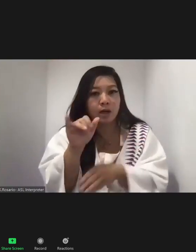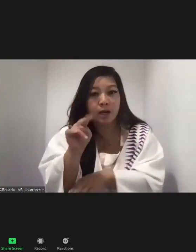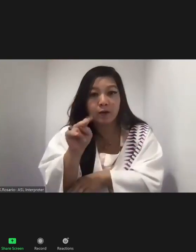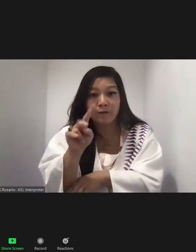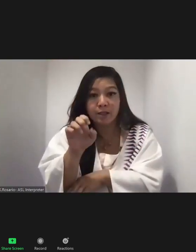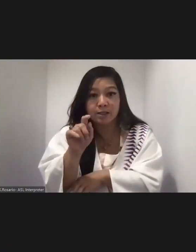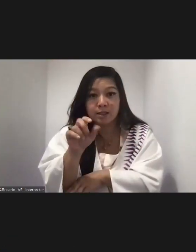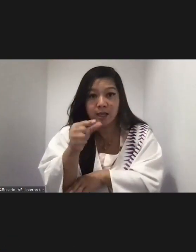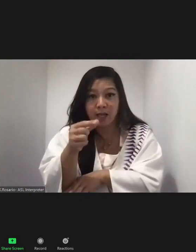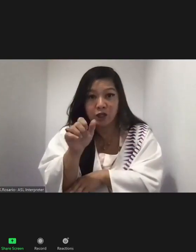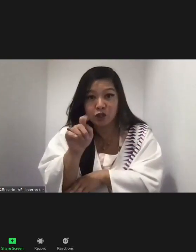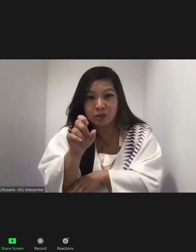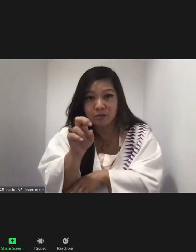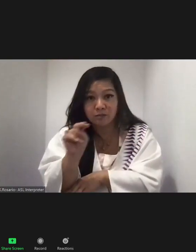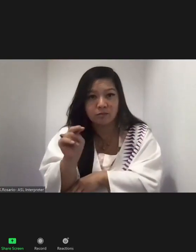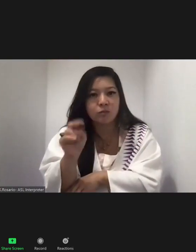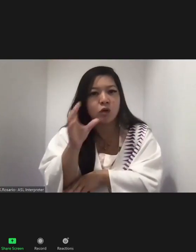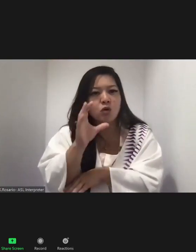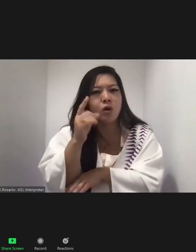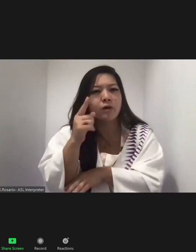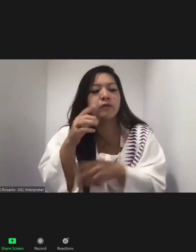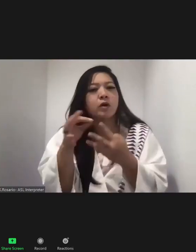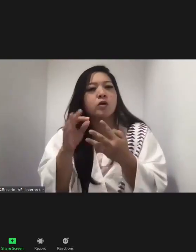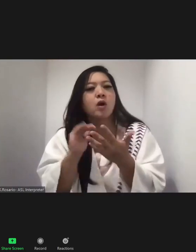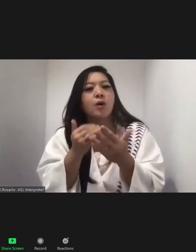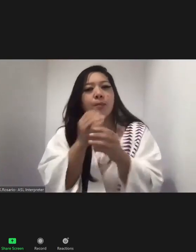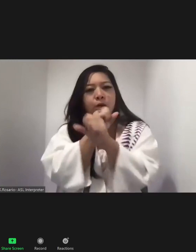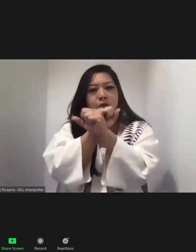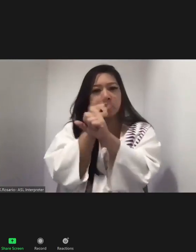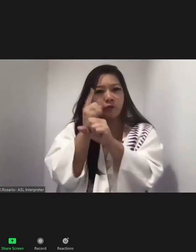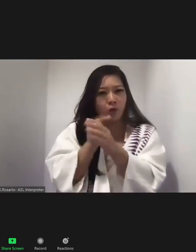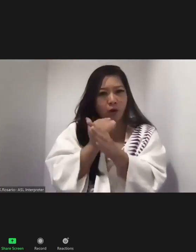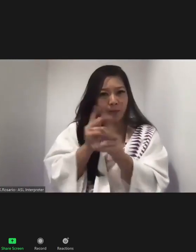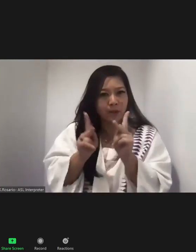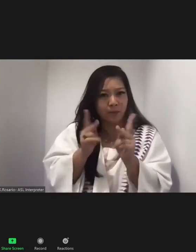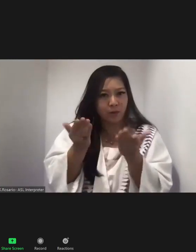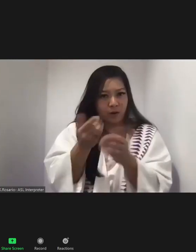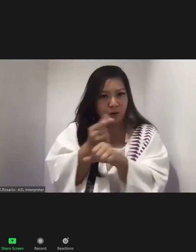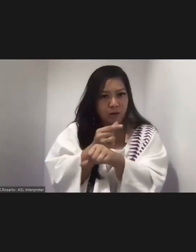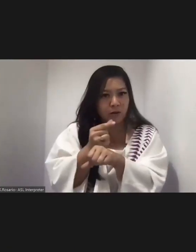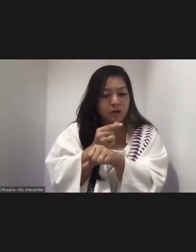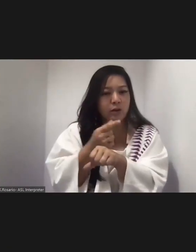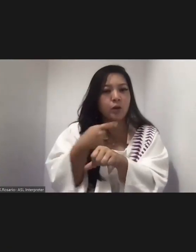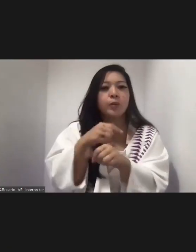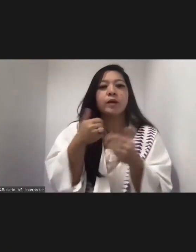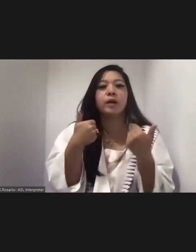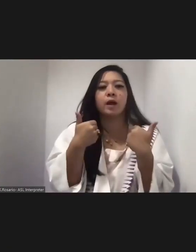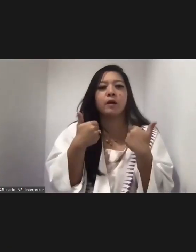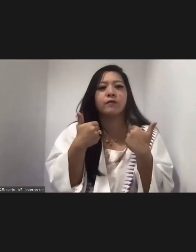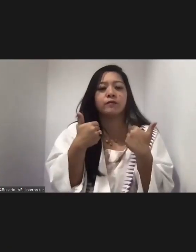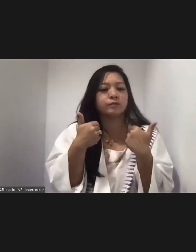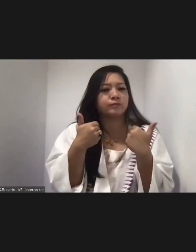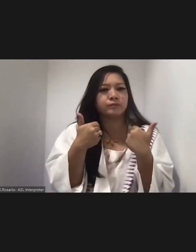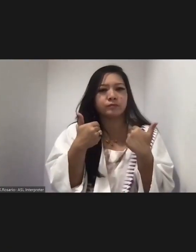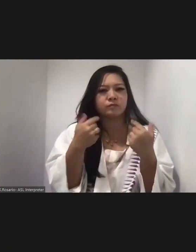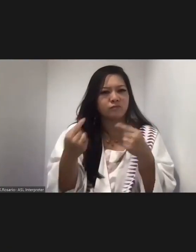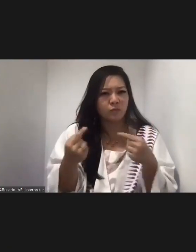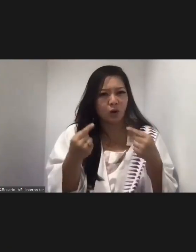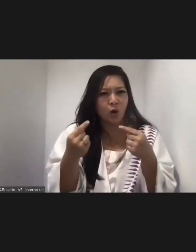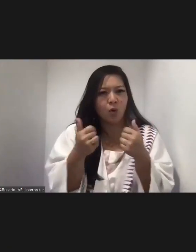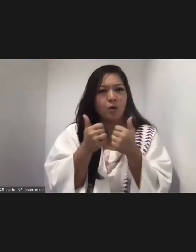course, more so our protection to our people. So we have battled this longest public